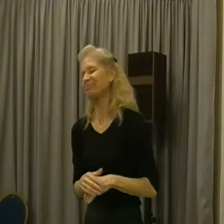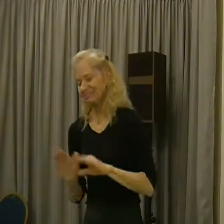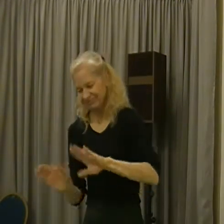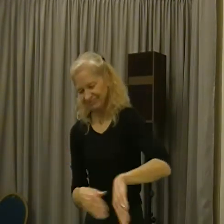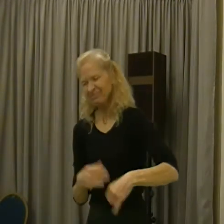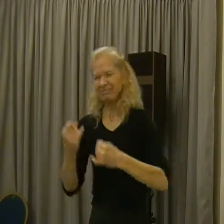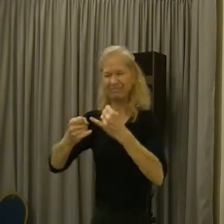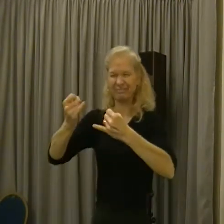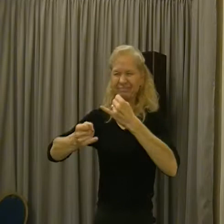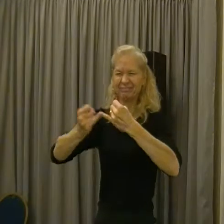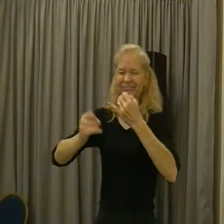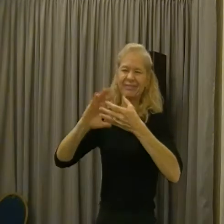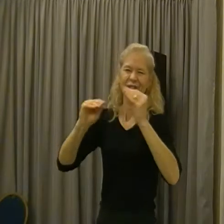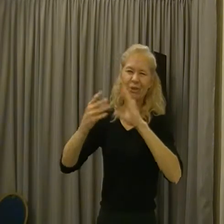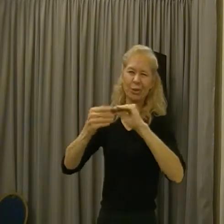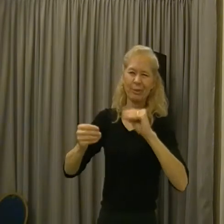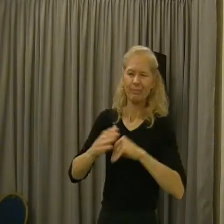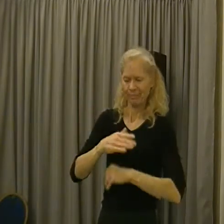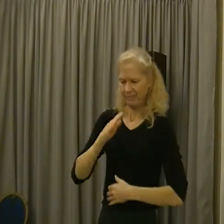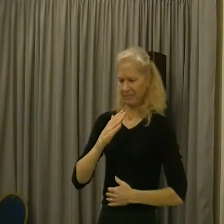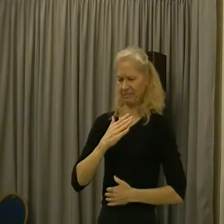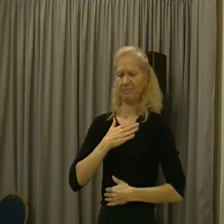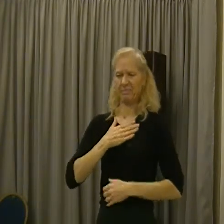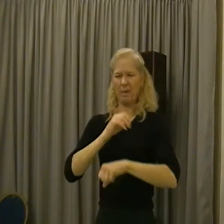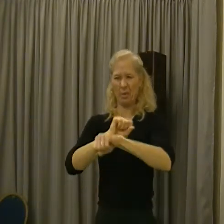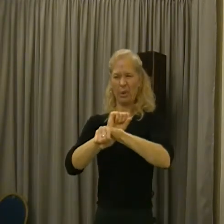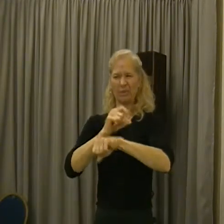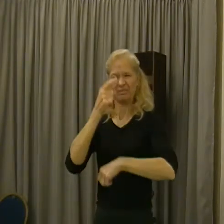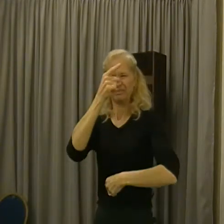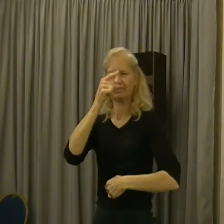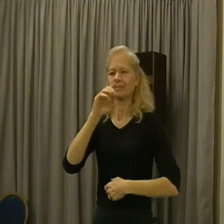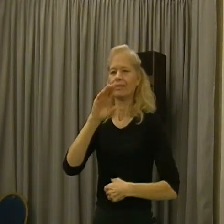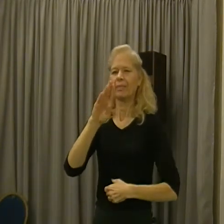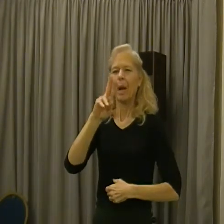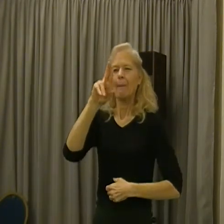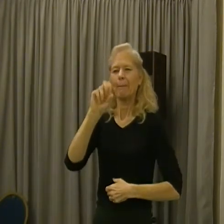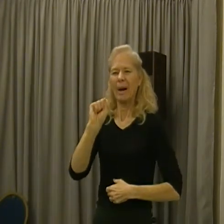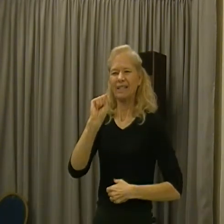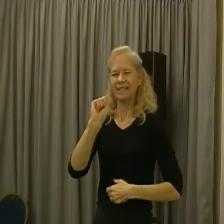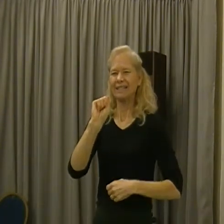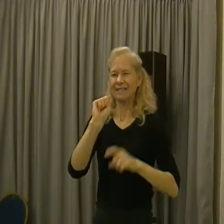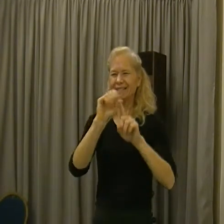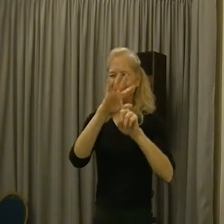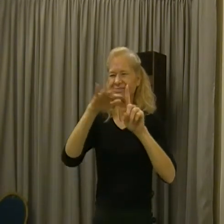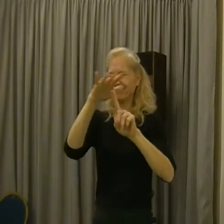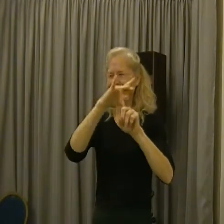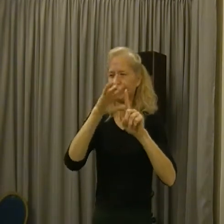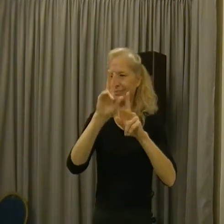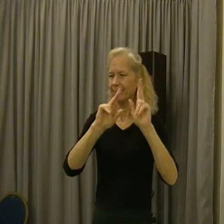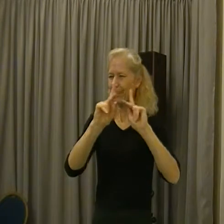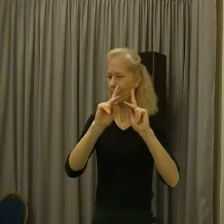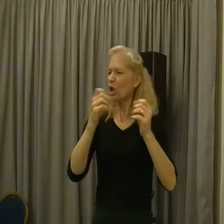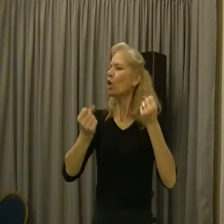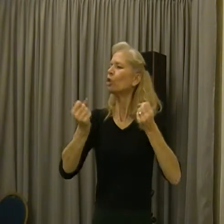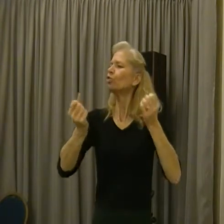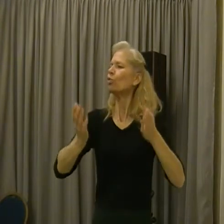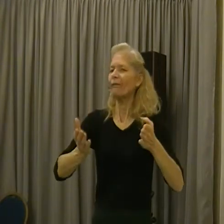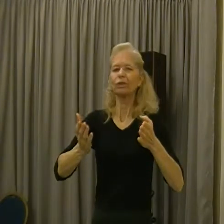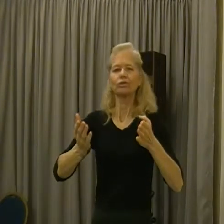spiritual things. He's not in the church and those kind of things. But once in a while, he'll say, "Well, what's